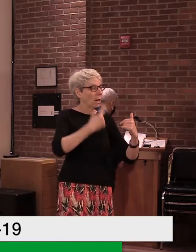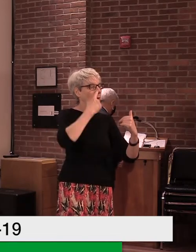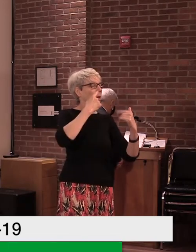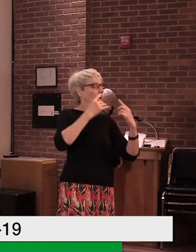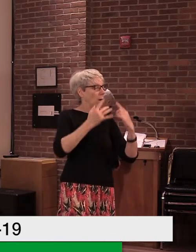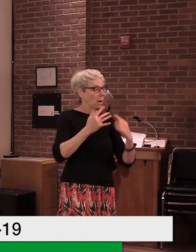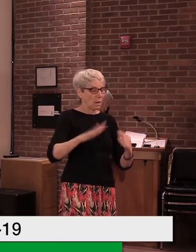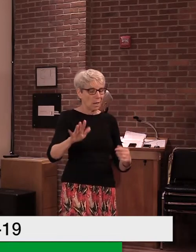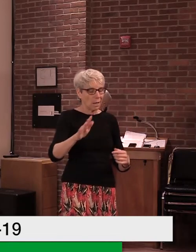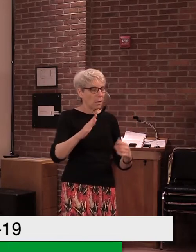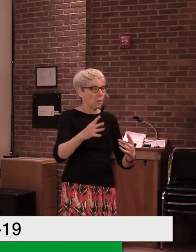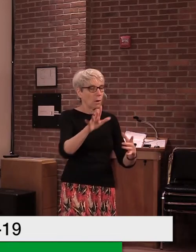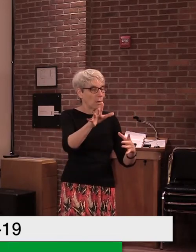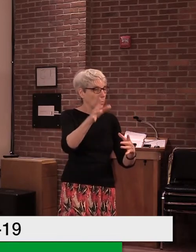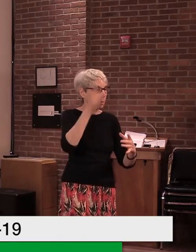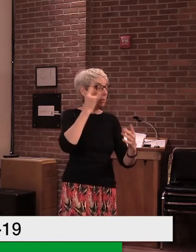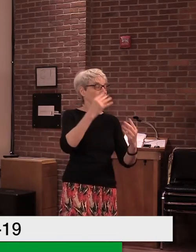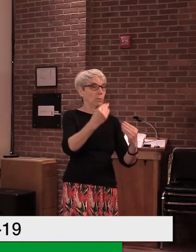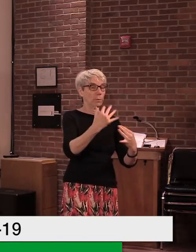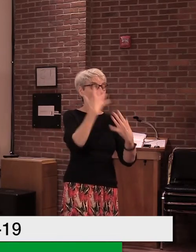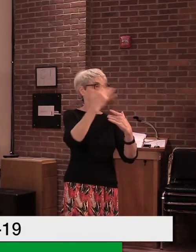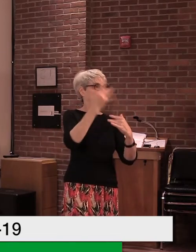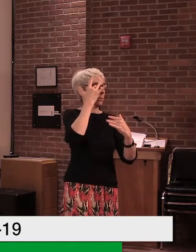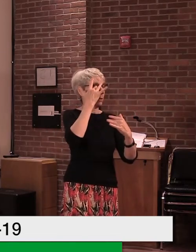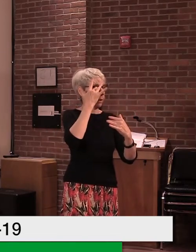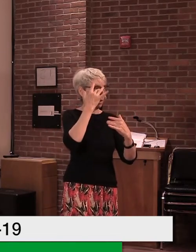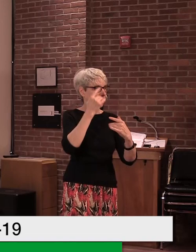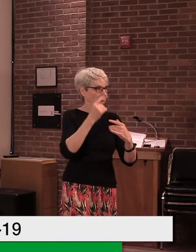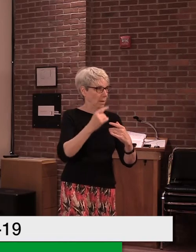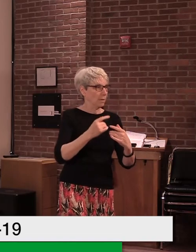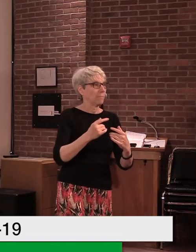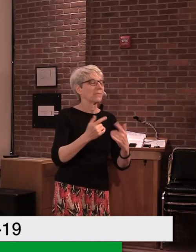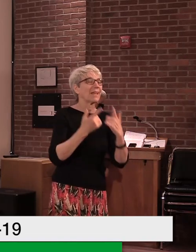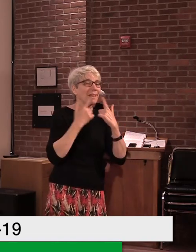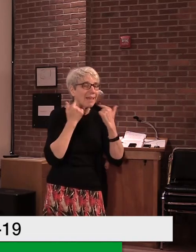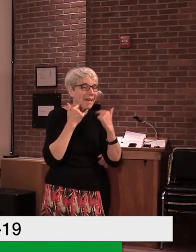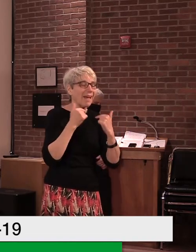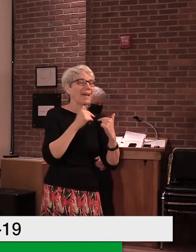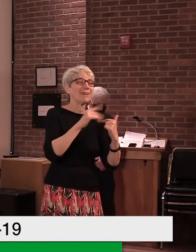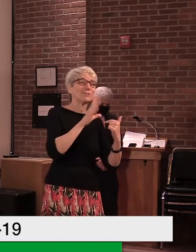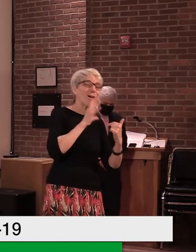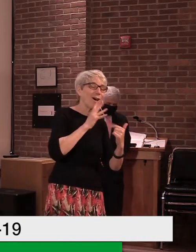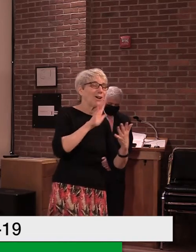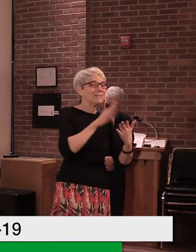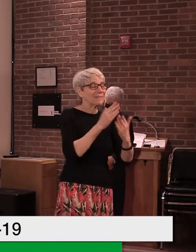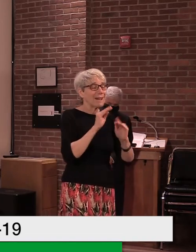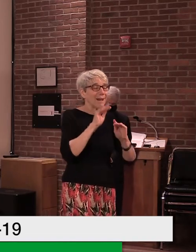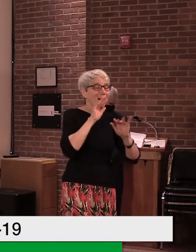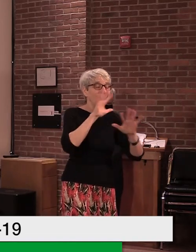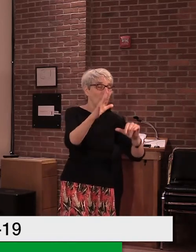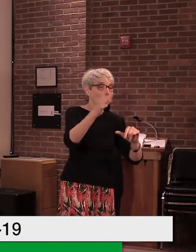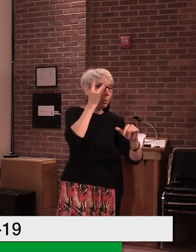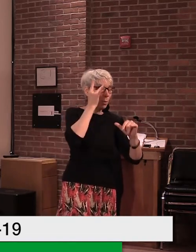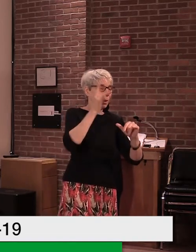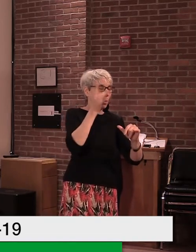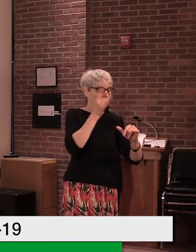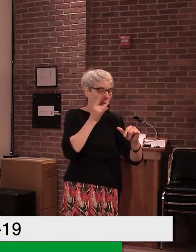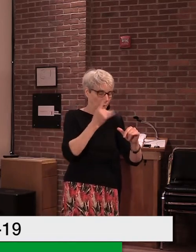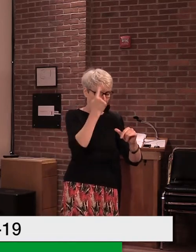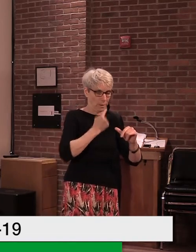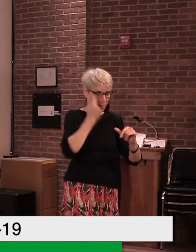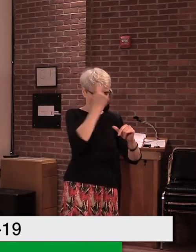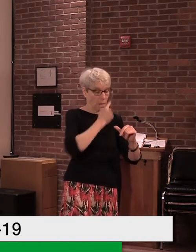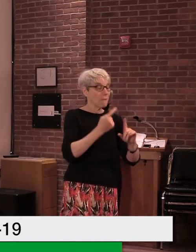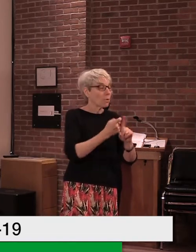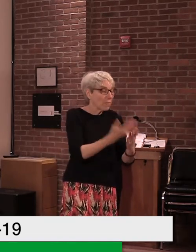protect ourselves from the majority of the way infections are transmitted, rather than the minority, which is from